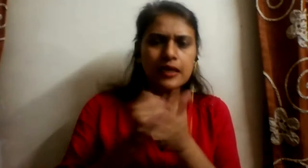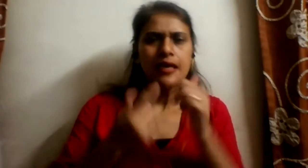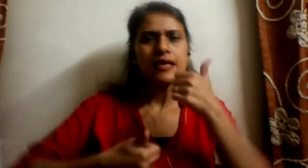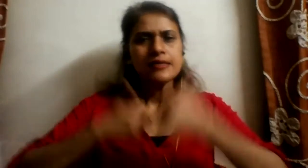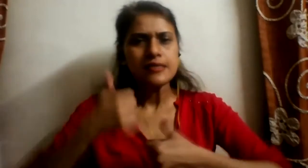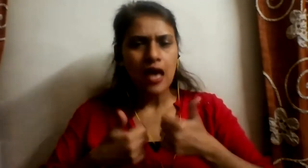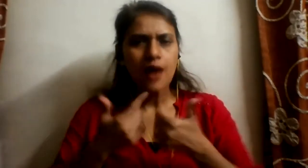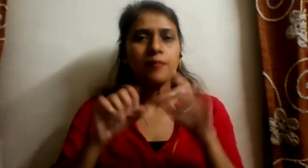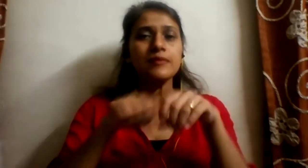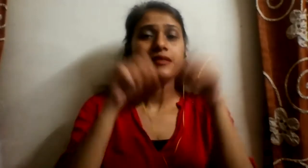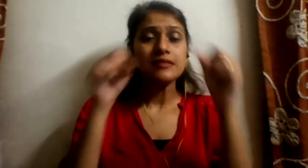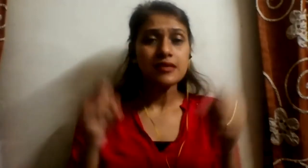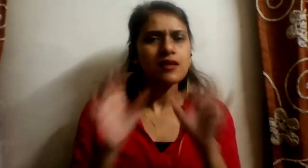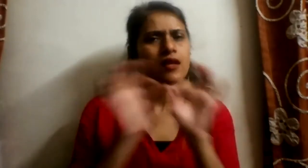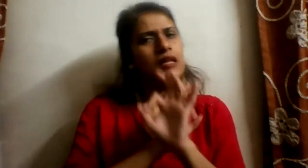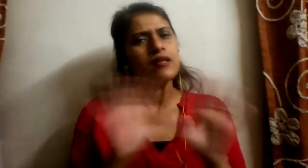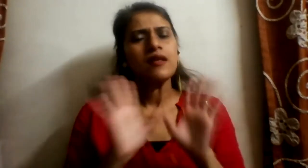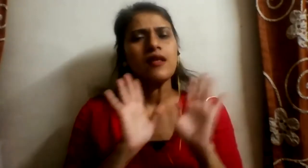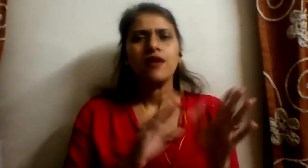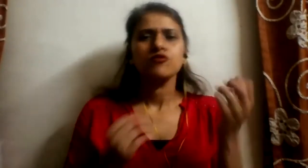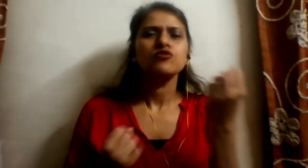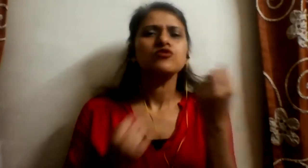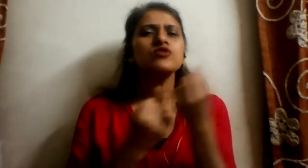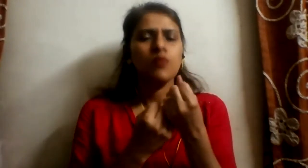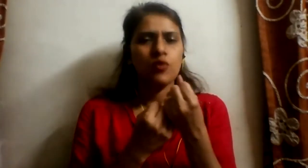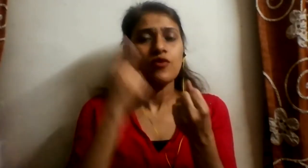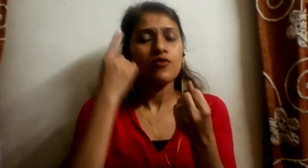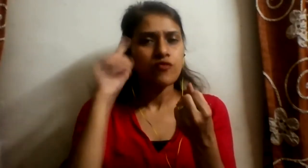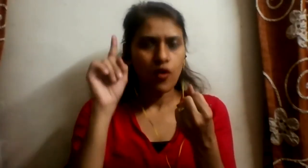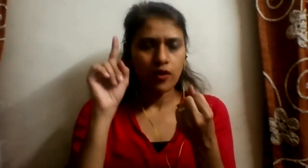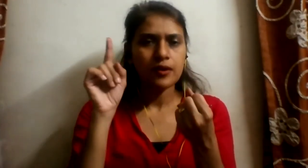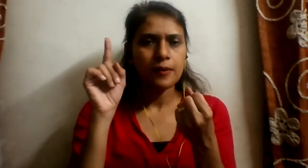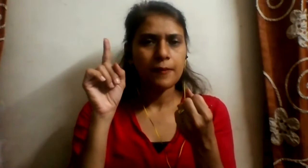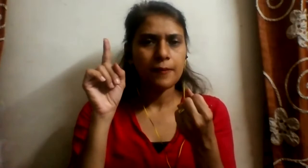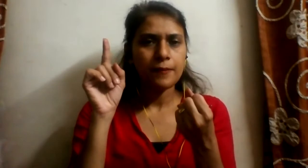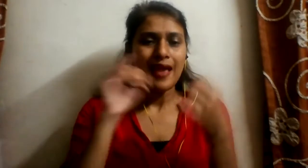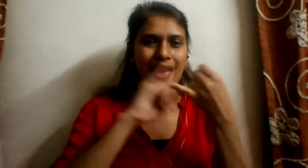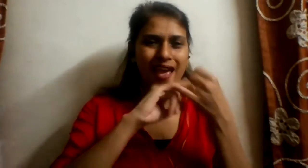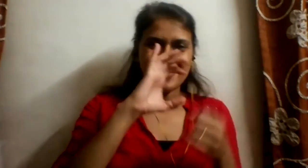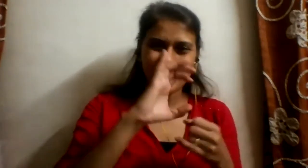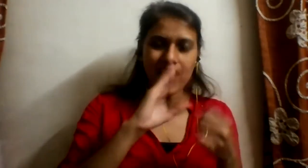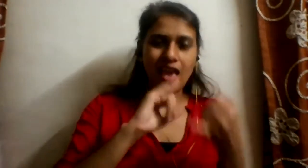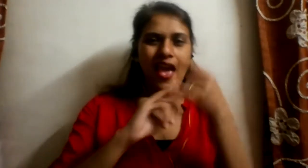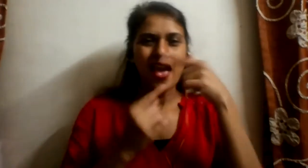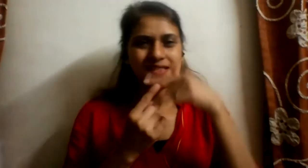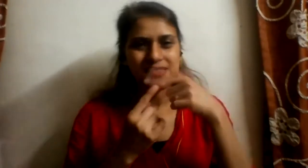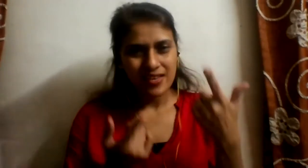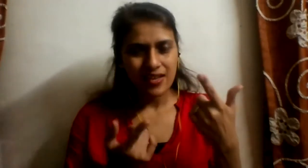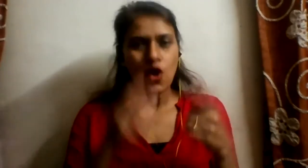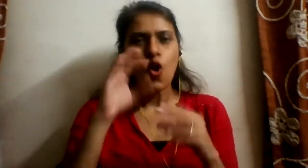Systems are there already to support persons with say scheduled castes and scheduled tribes. So similar provisions also exist